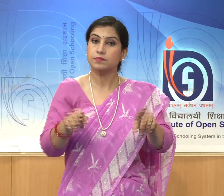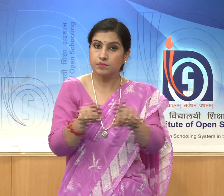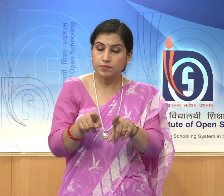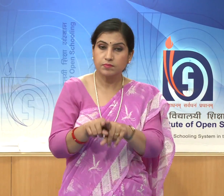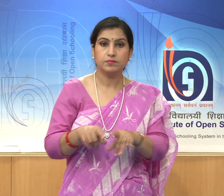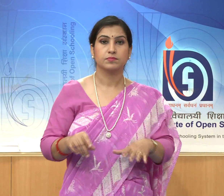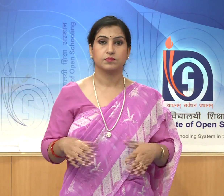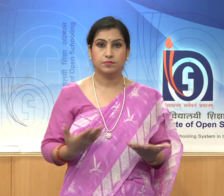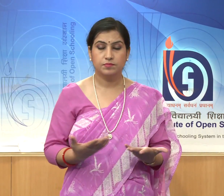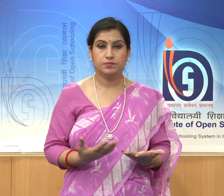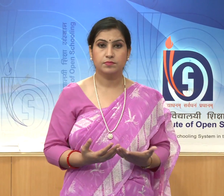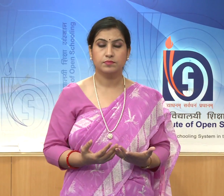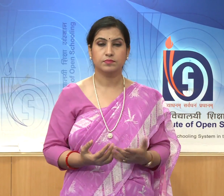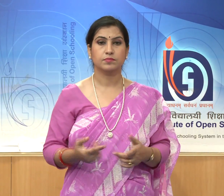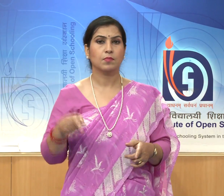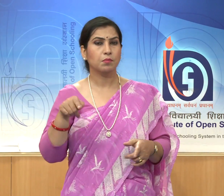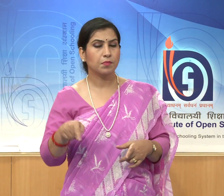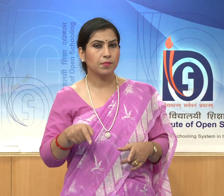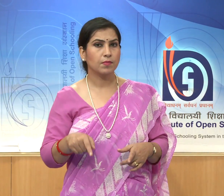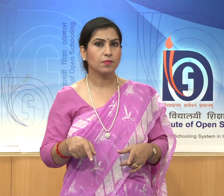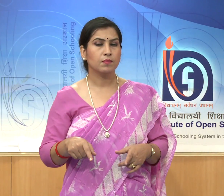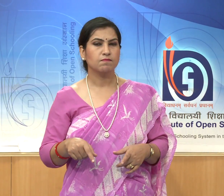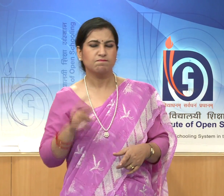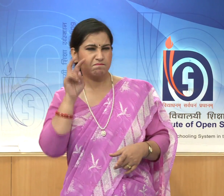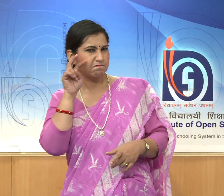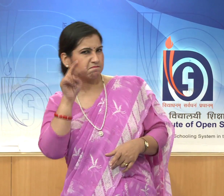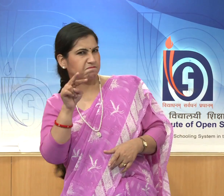and lack of perspective.